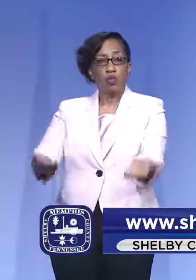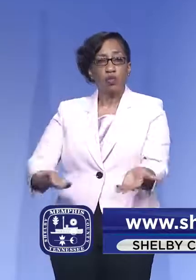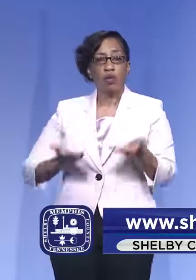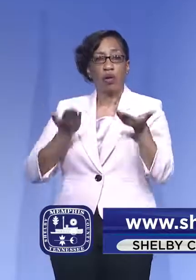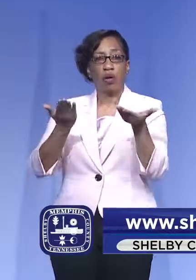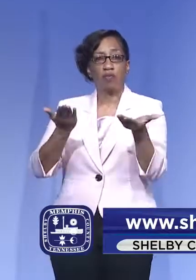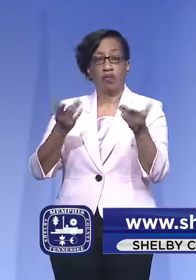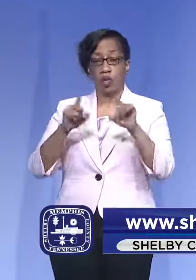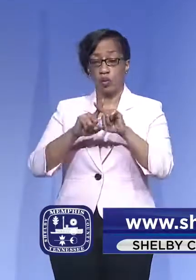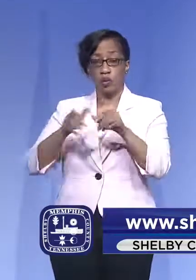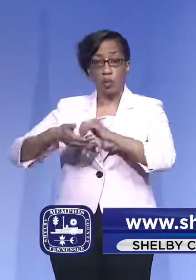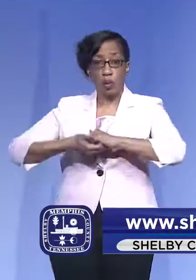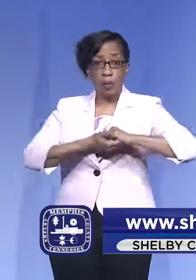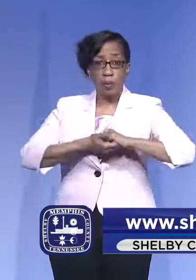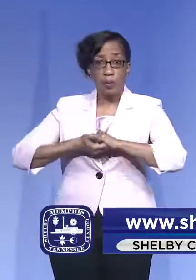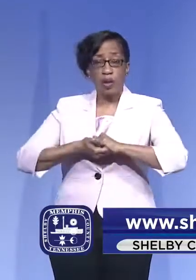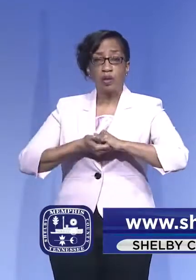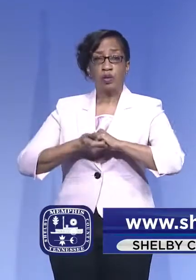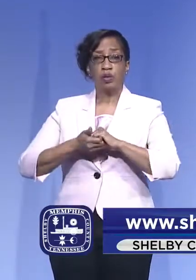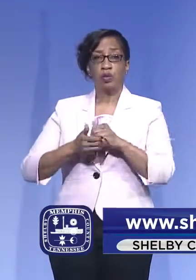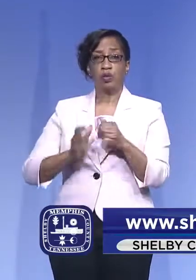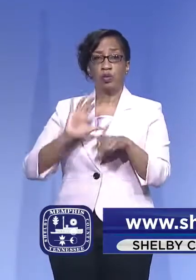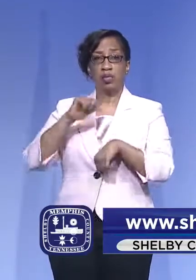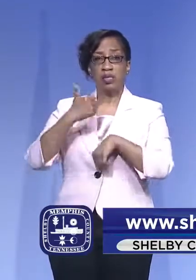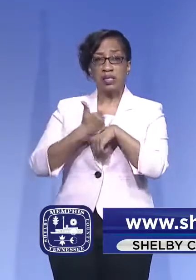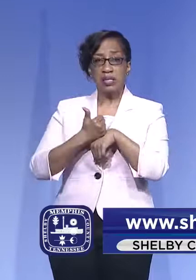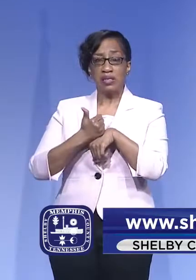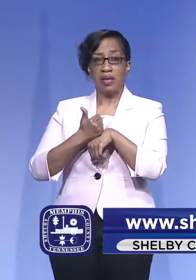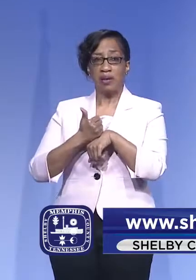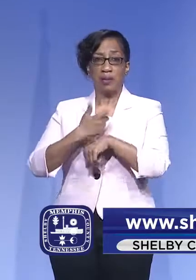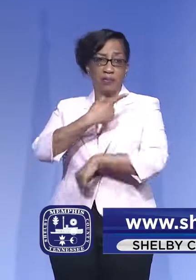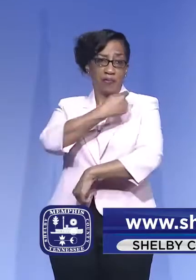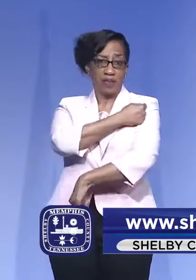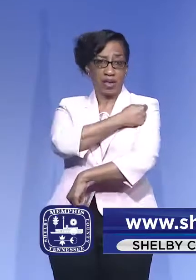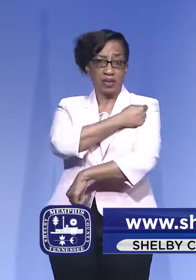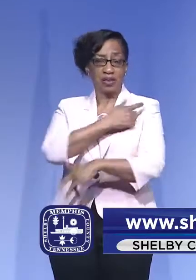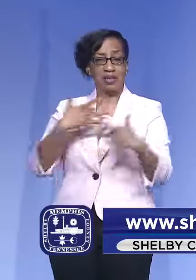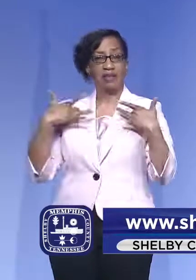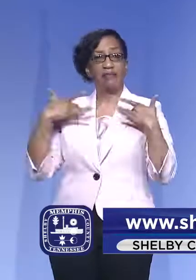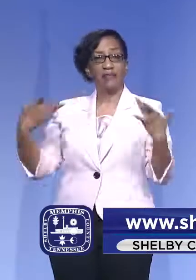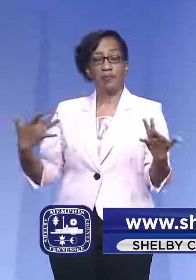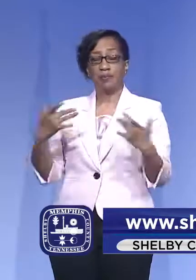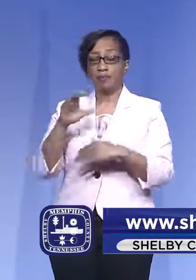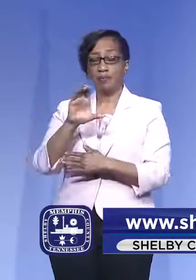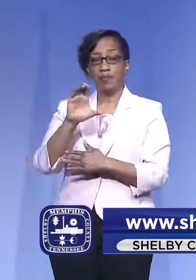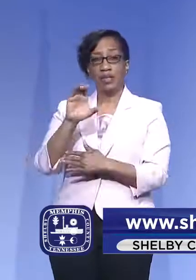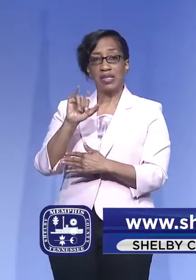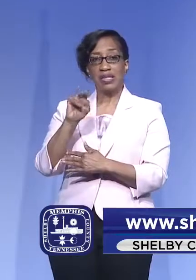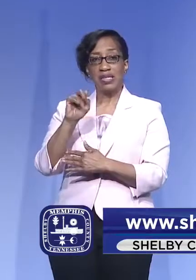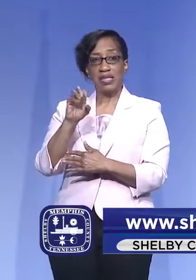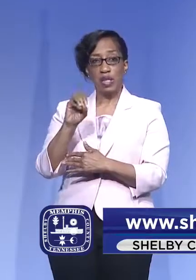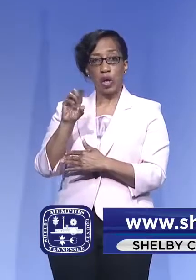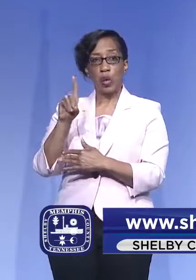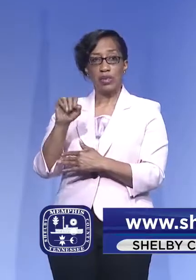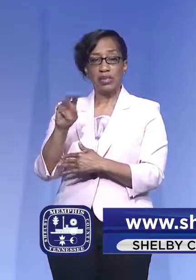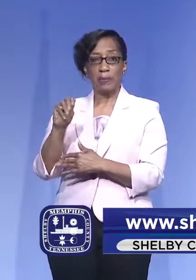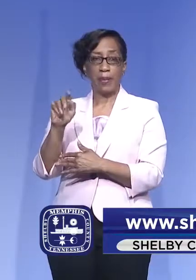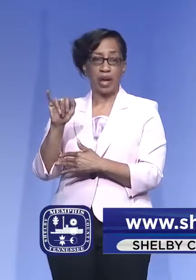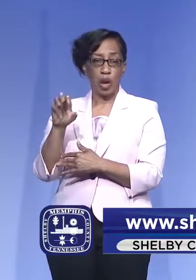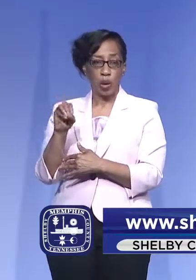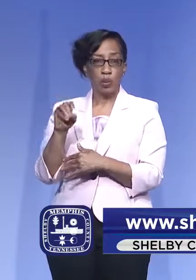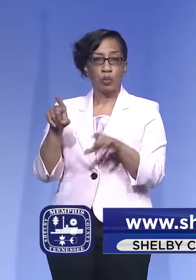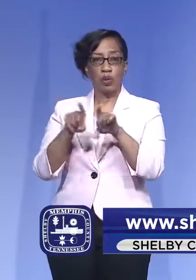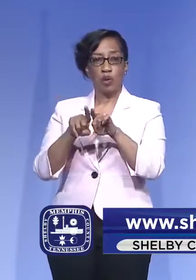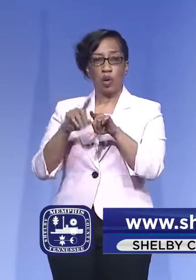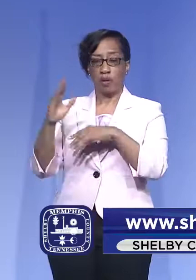with partners to create vaccination events. And at the Cinco de Mayo Festival, the Blue Moon Event Center on